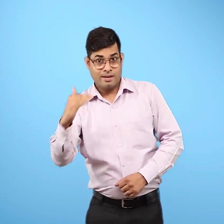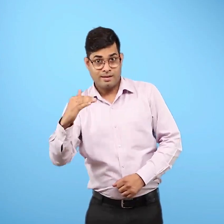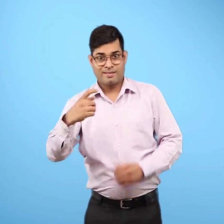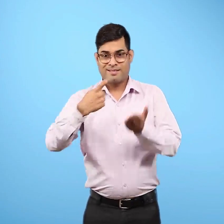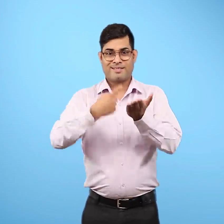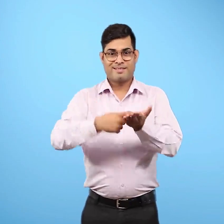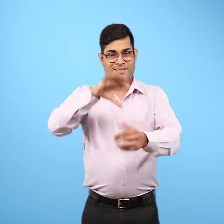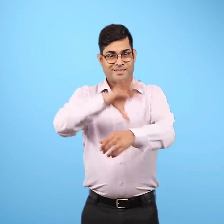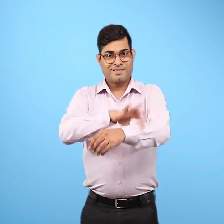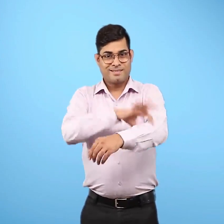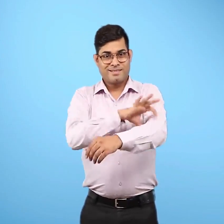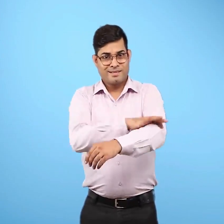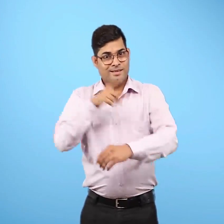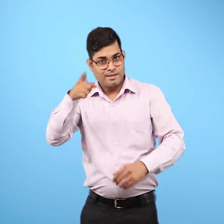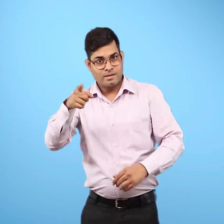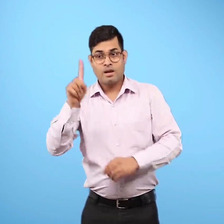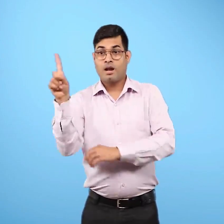Rajasthan, rupees 73.